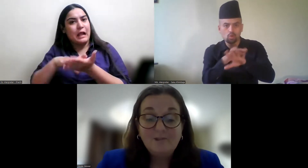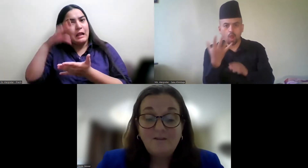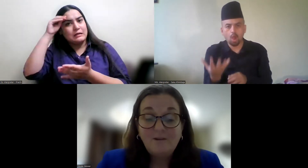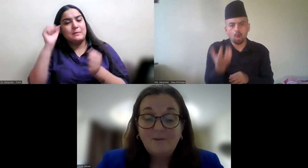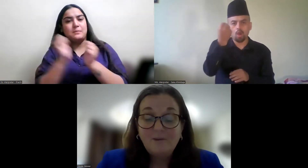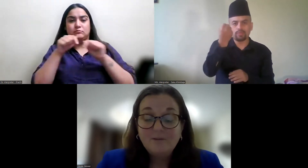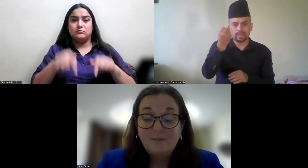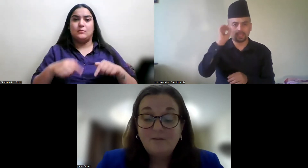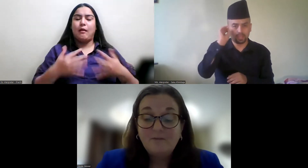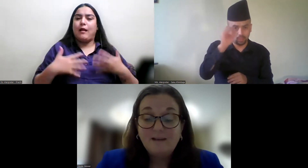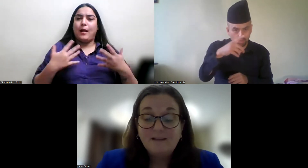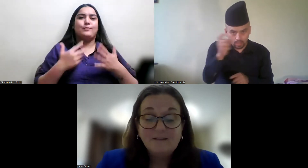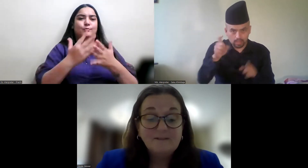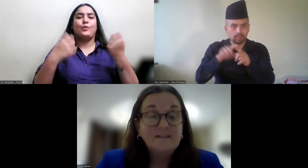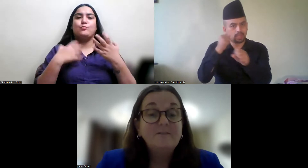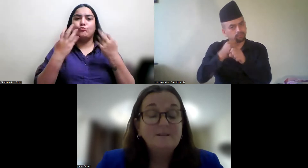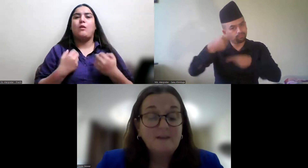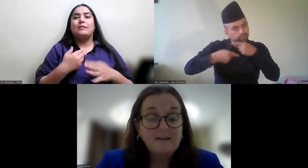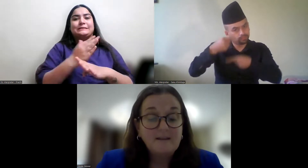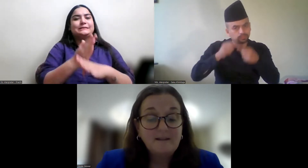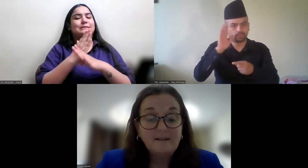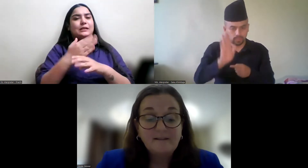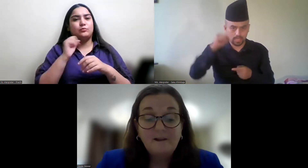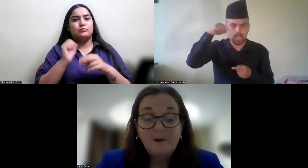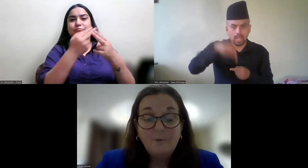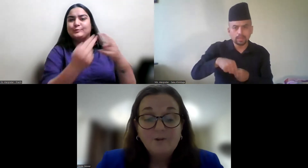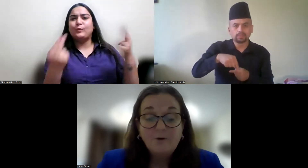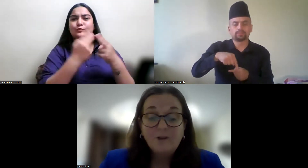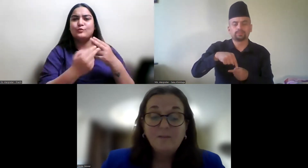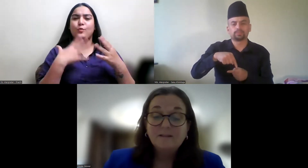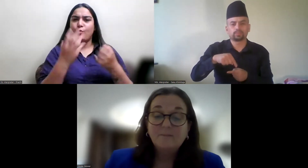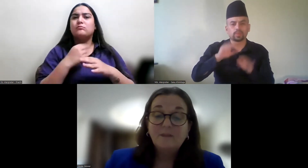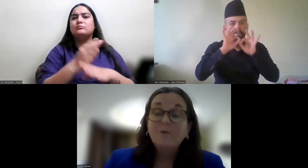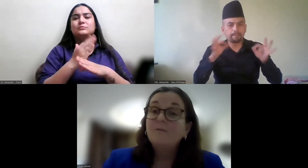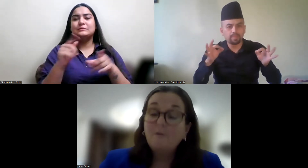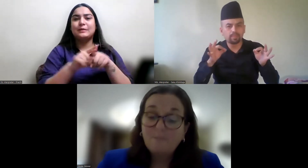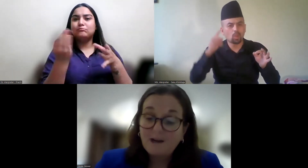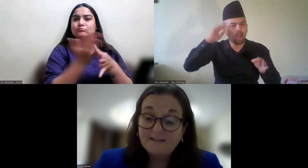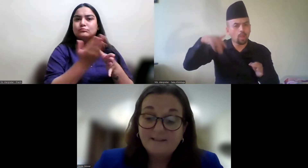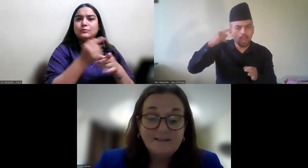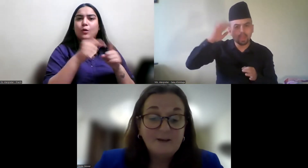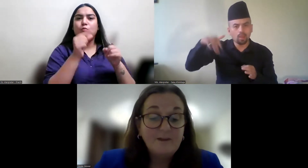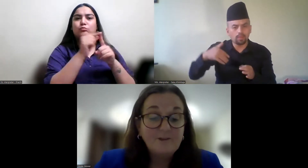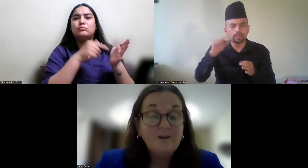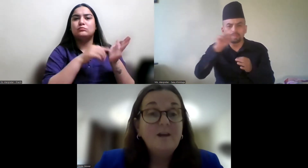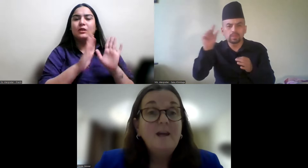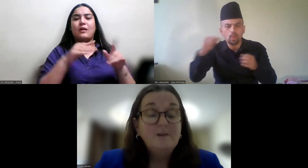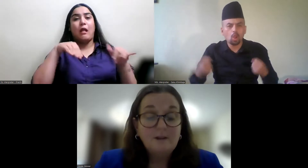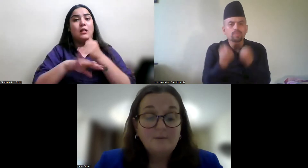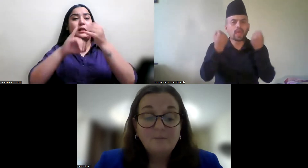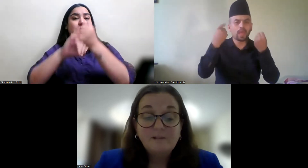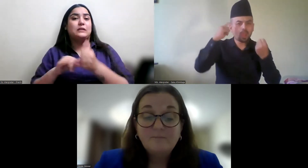to be sharing with you some of the findings of a series of case studies which document some of the more evolved practices in South Asia